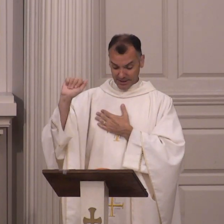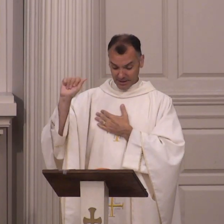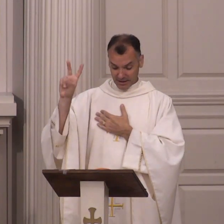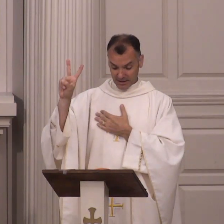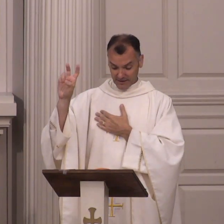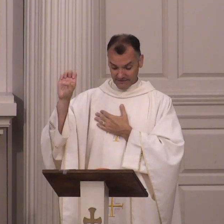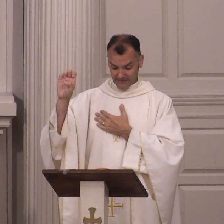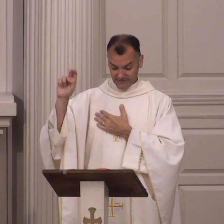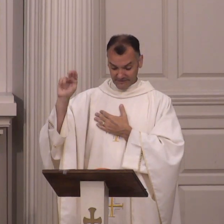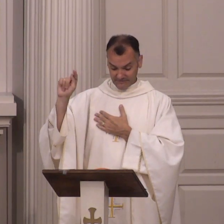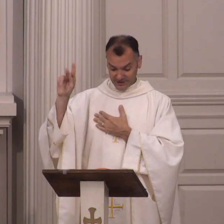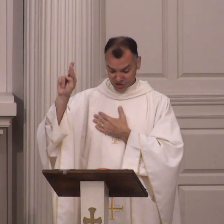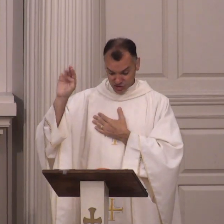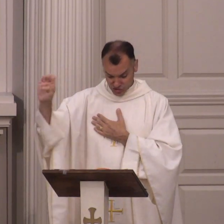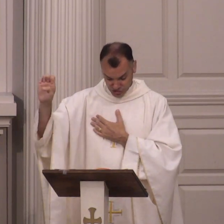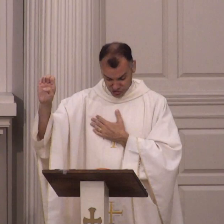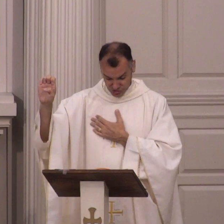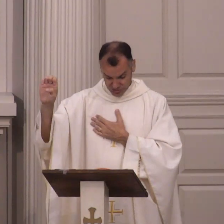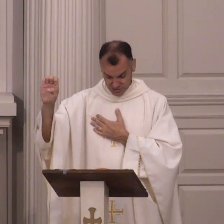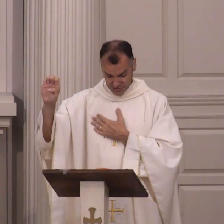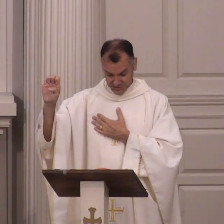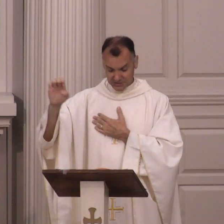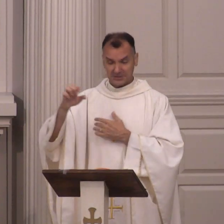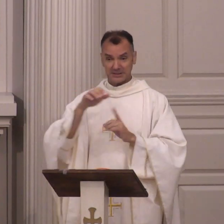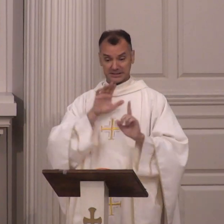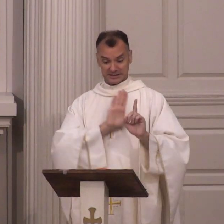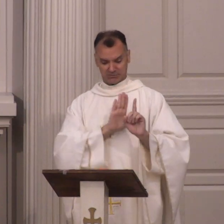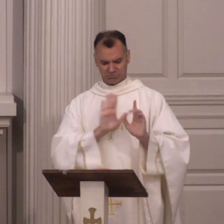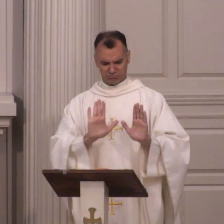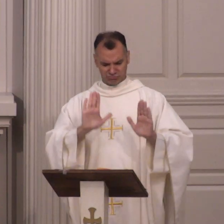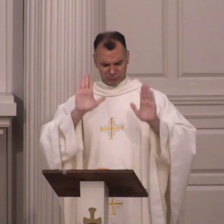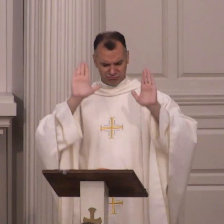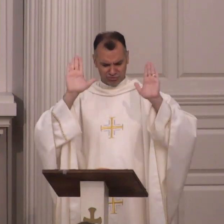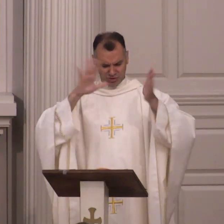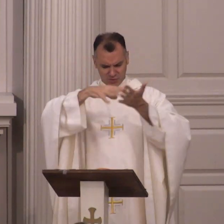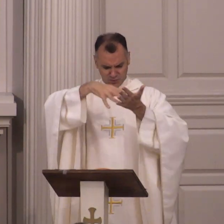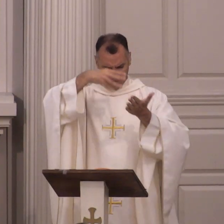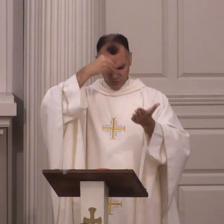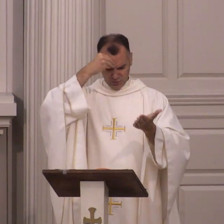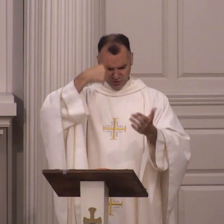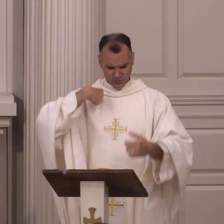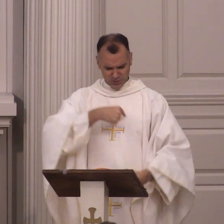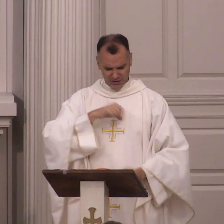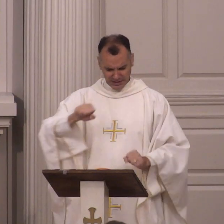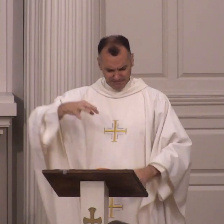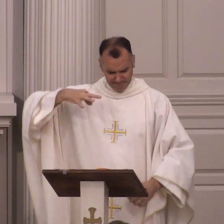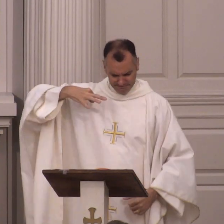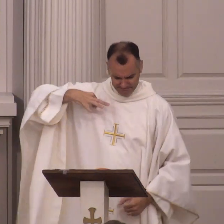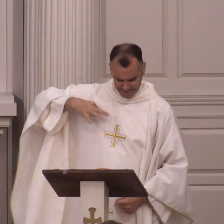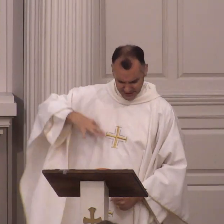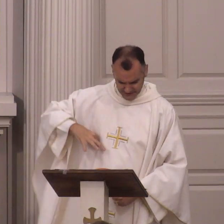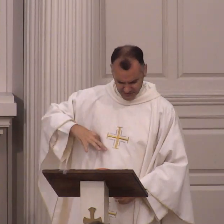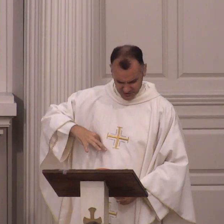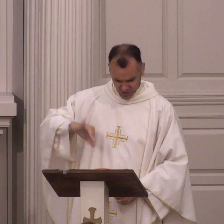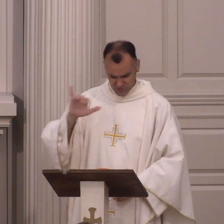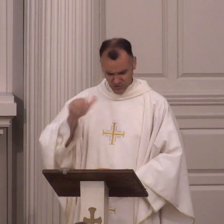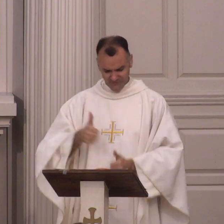Bishop, Saint Bonaventure, we may benefit from his great learning